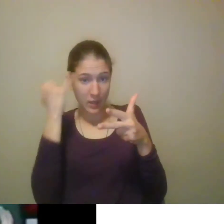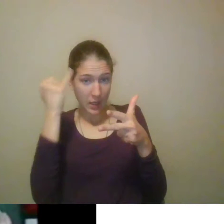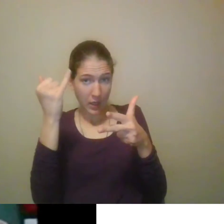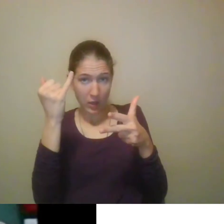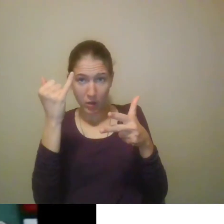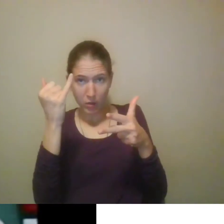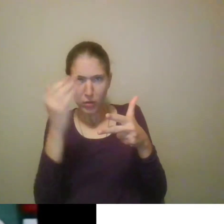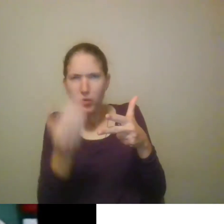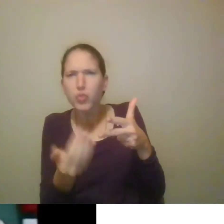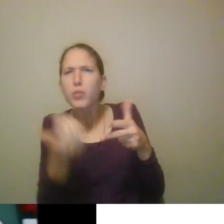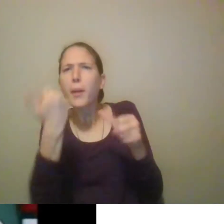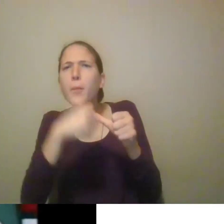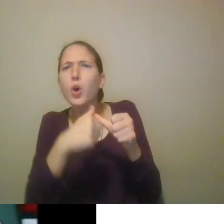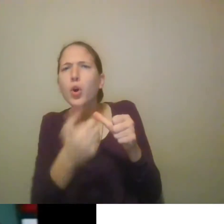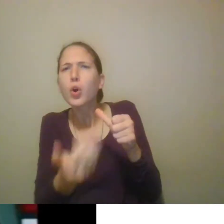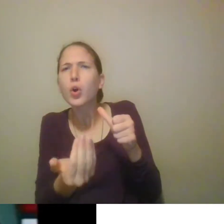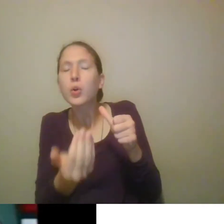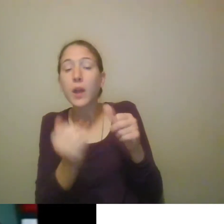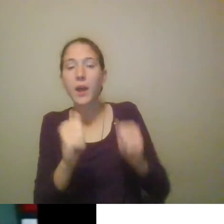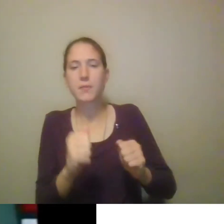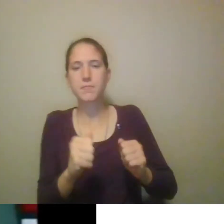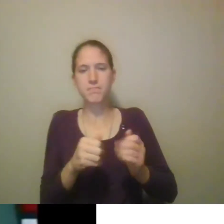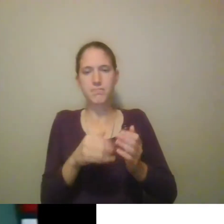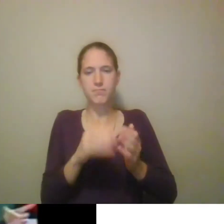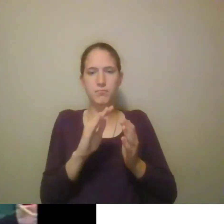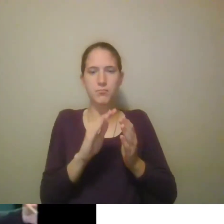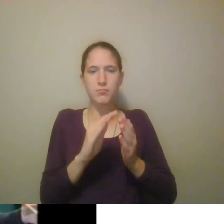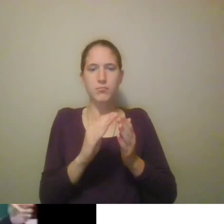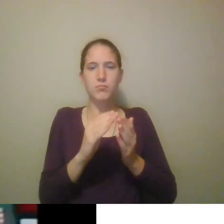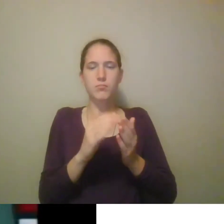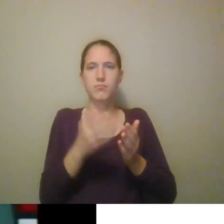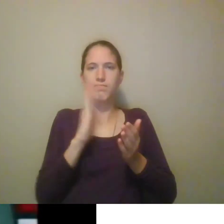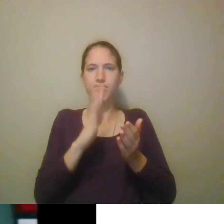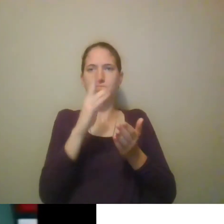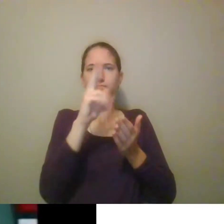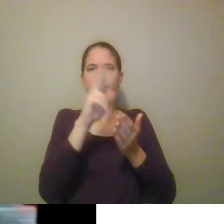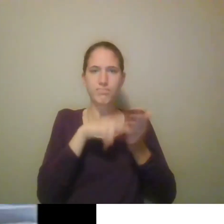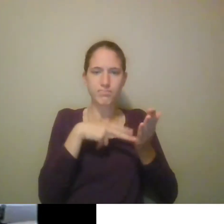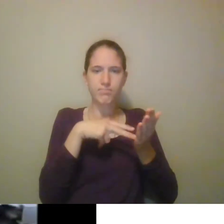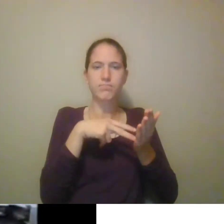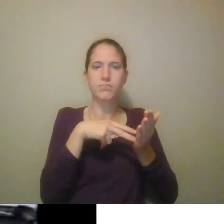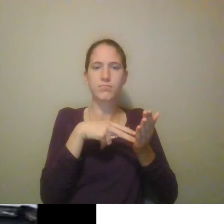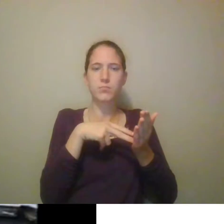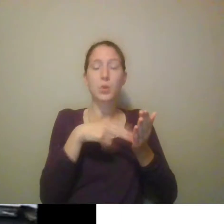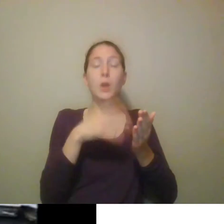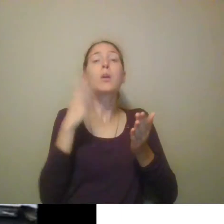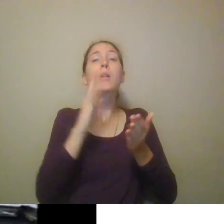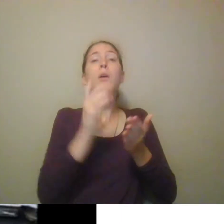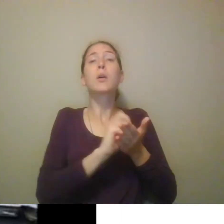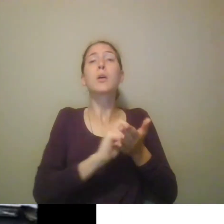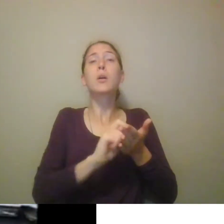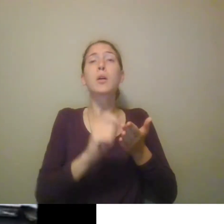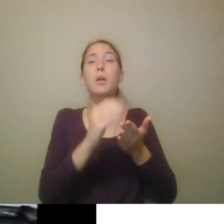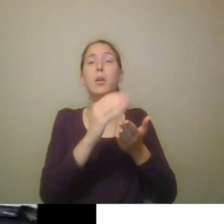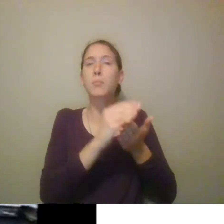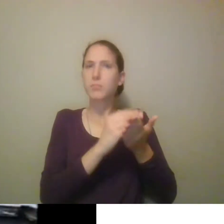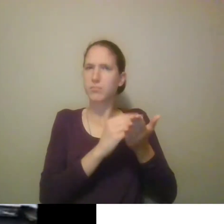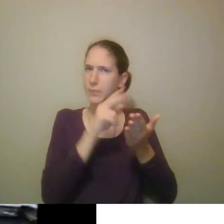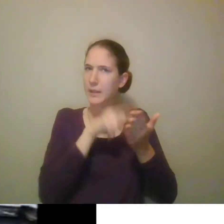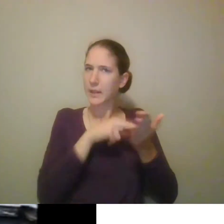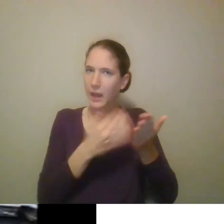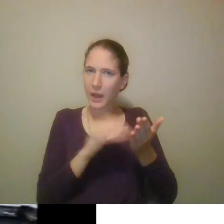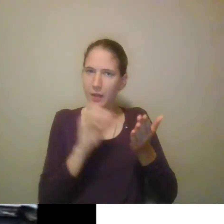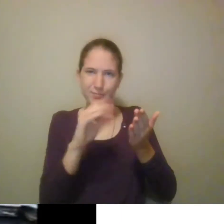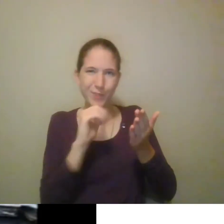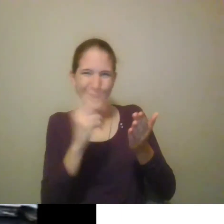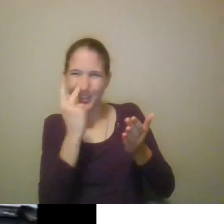list those for me? You can look them up in your notes. It's not cheating this time. It's a review. Mike? All cells come from pre-existing cells? All cells come from